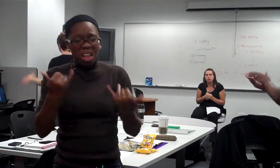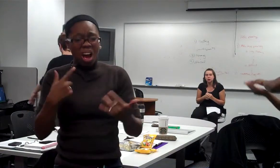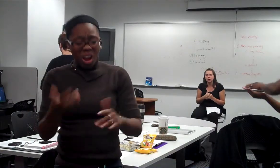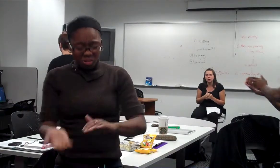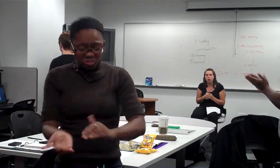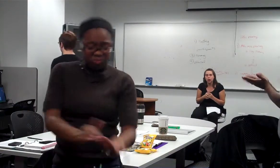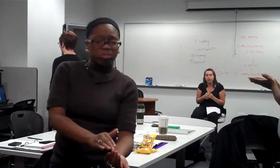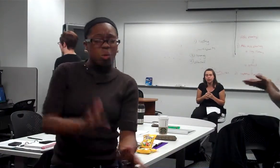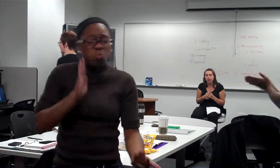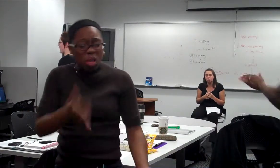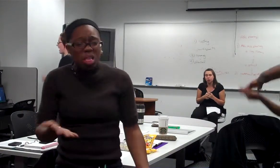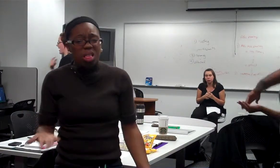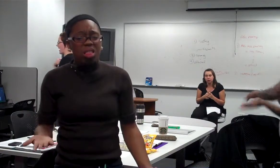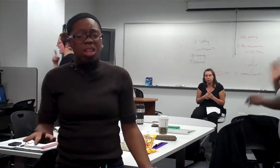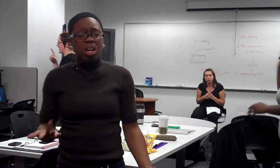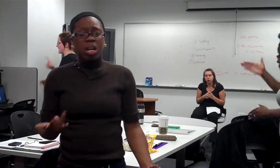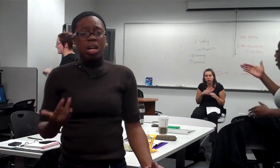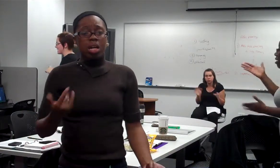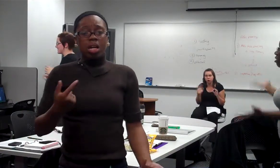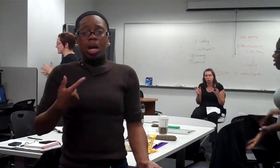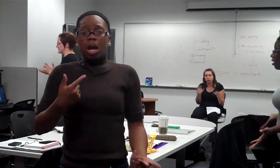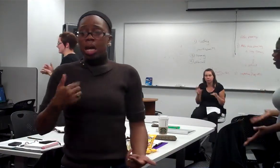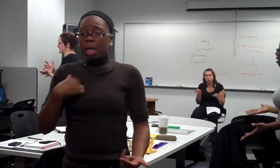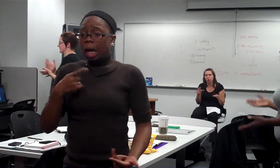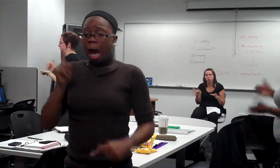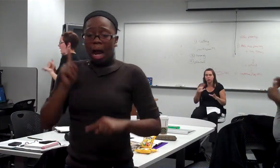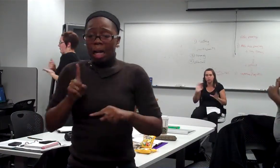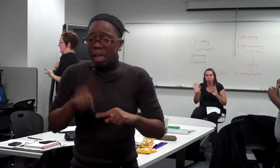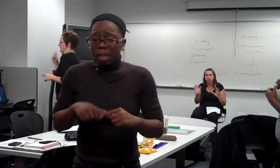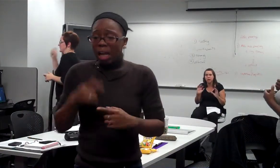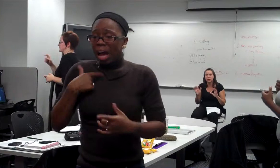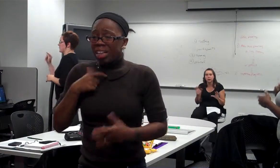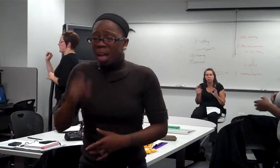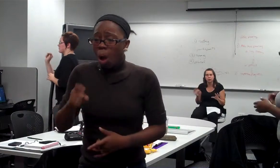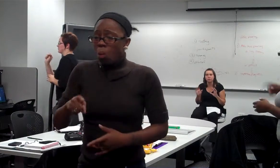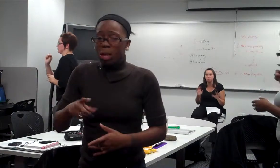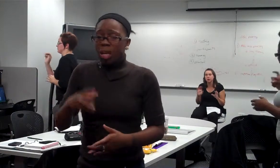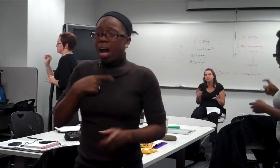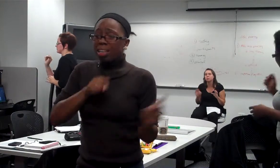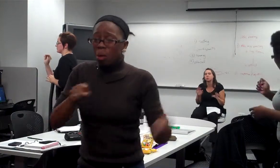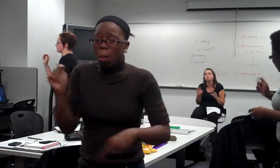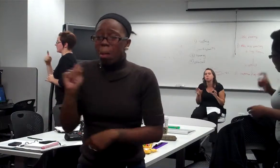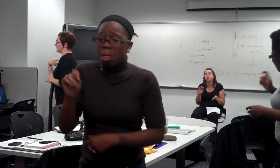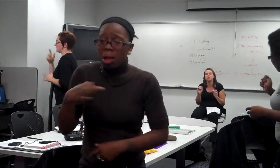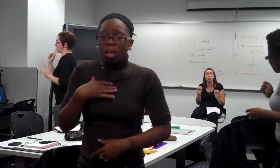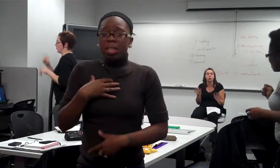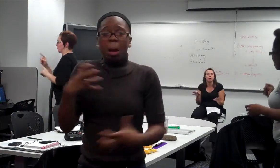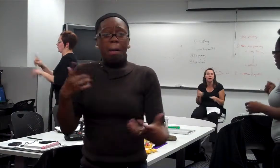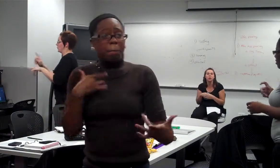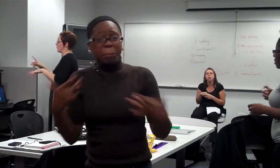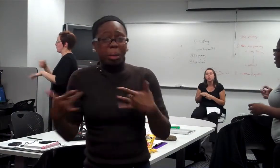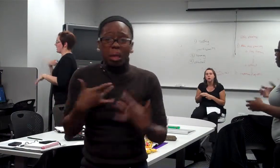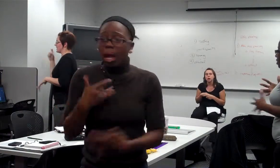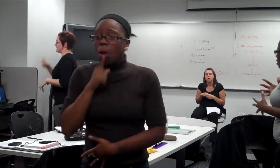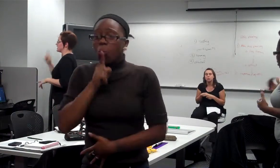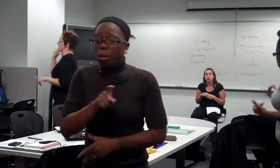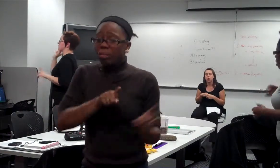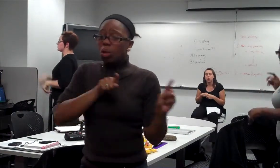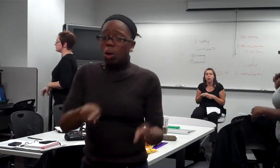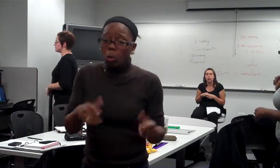like, I can't help it, I really have to go, I have to go. And he starts panicking, I really have to pee, I have to go right now. And I'm like,